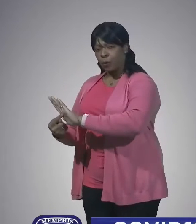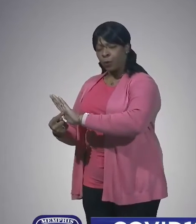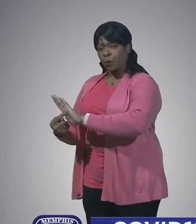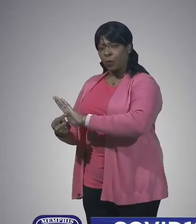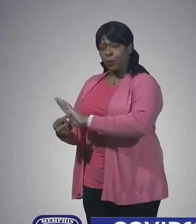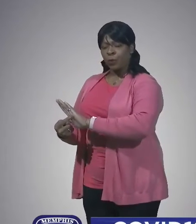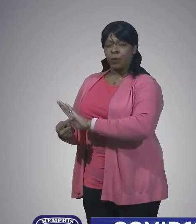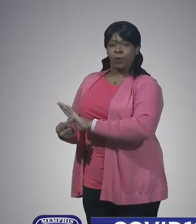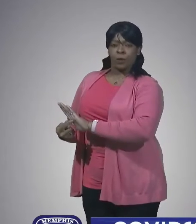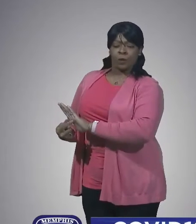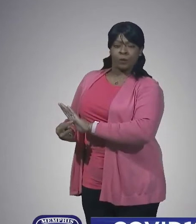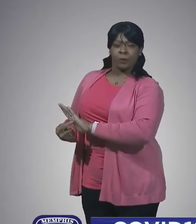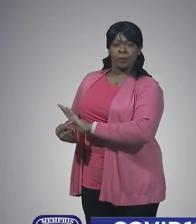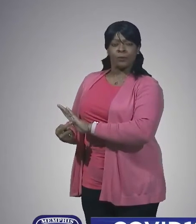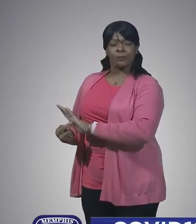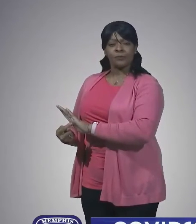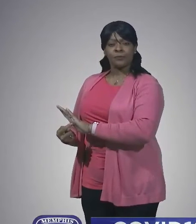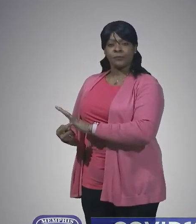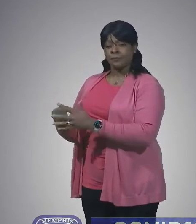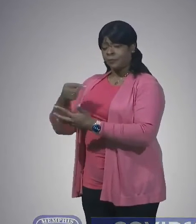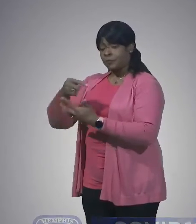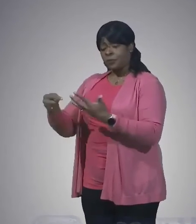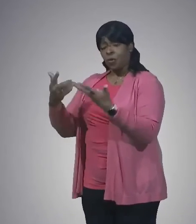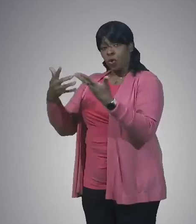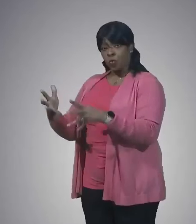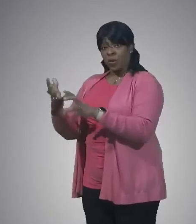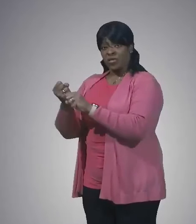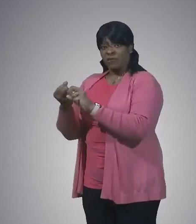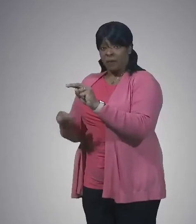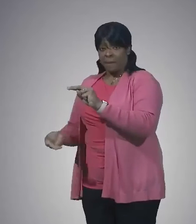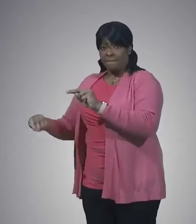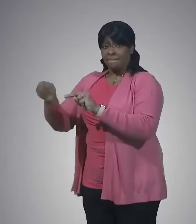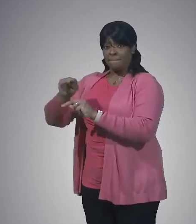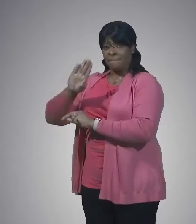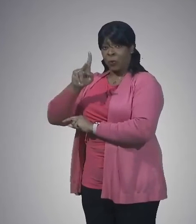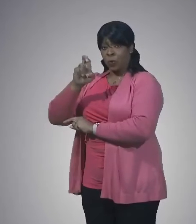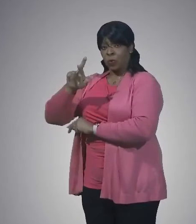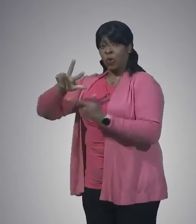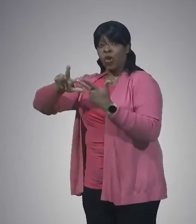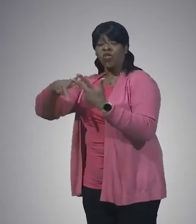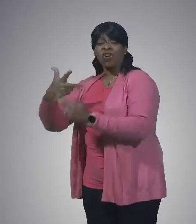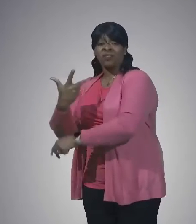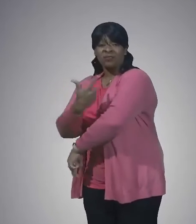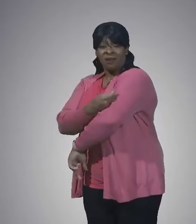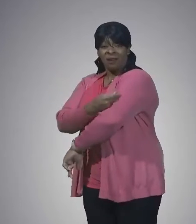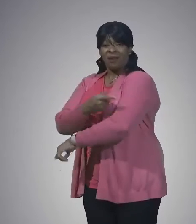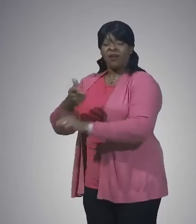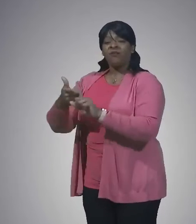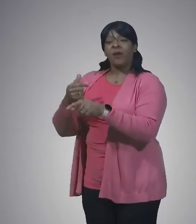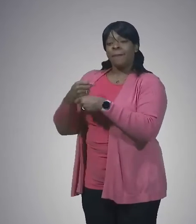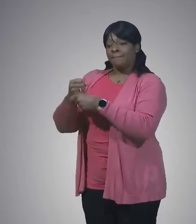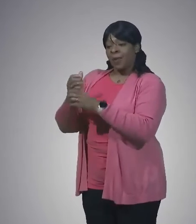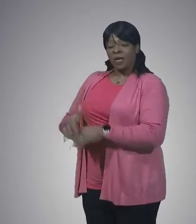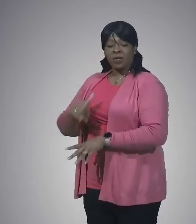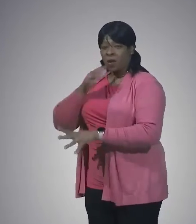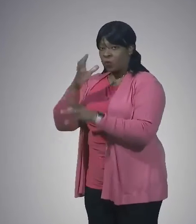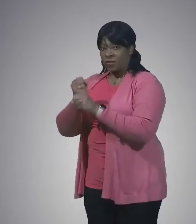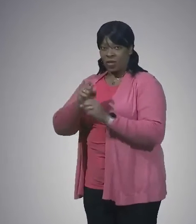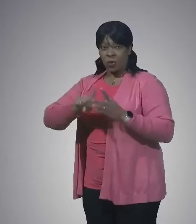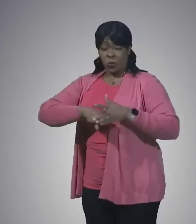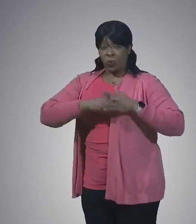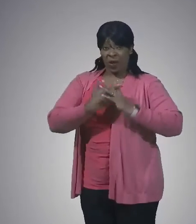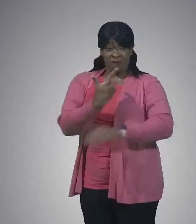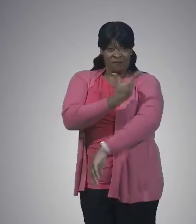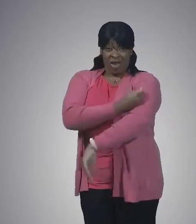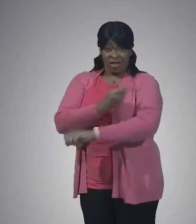that those receiving a booster from the maker that they did not receive their original